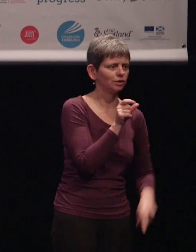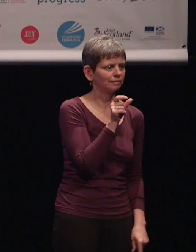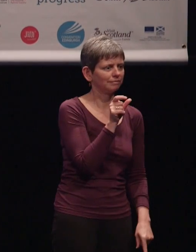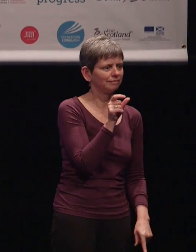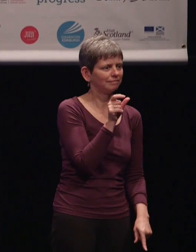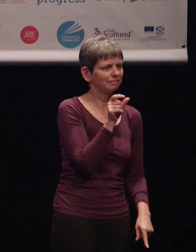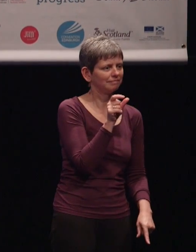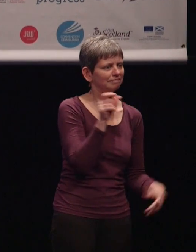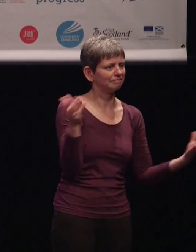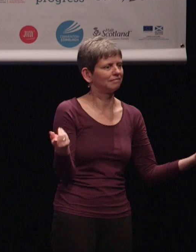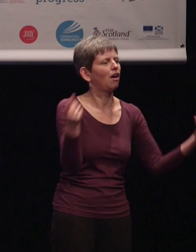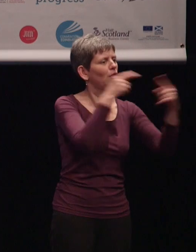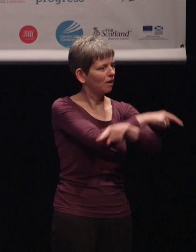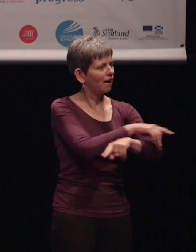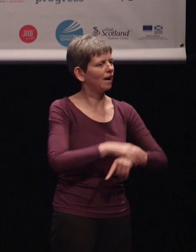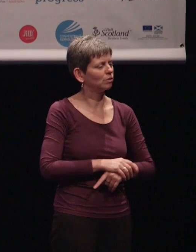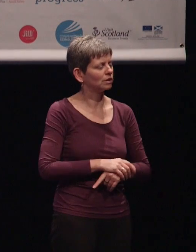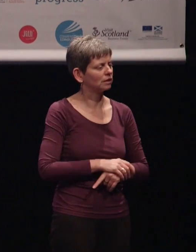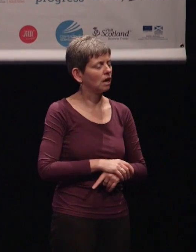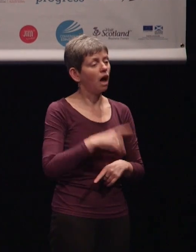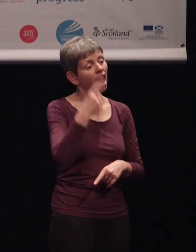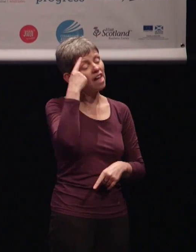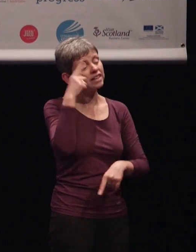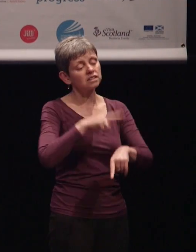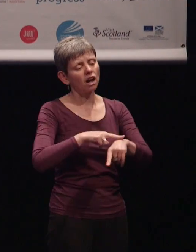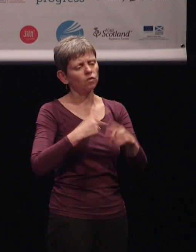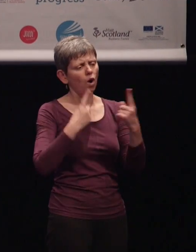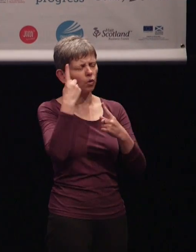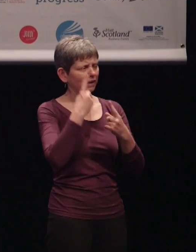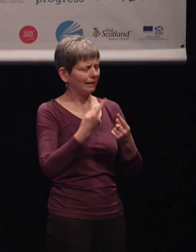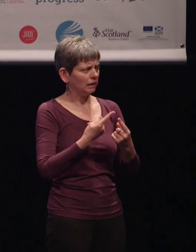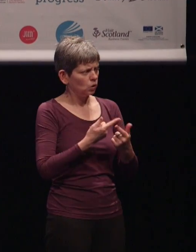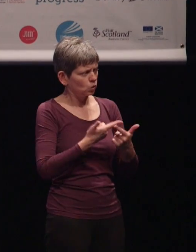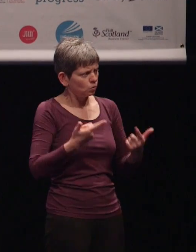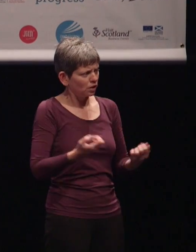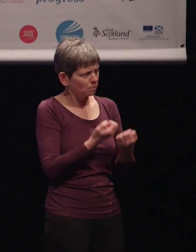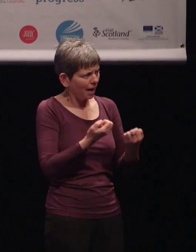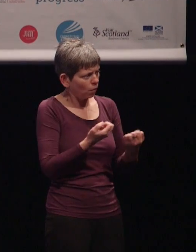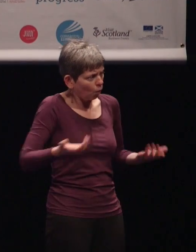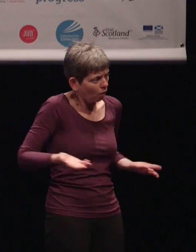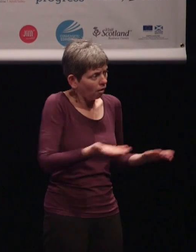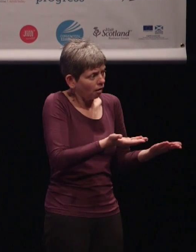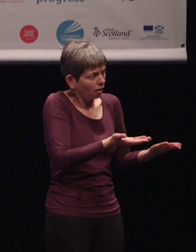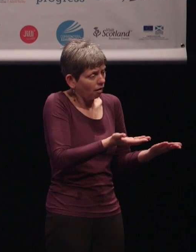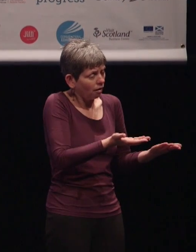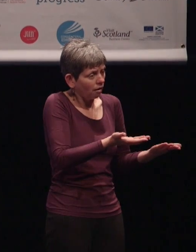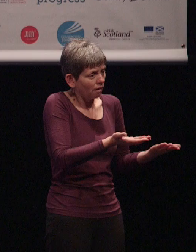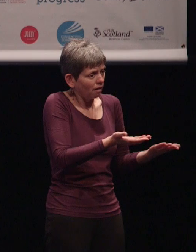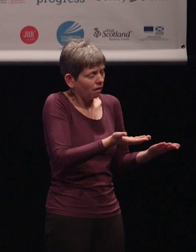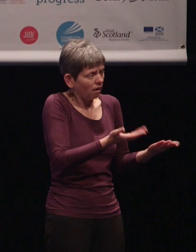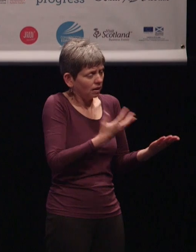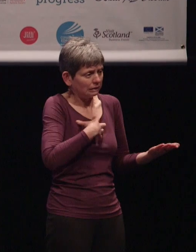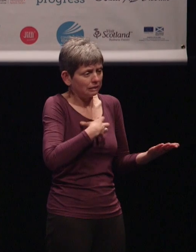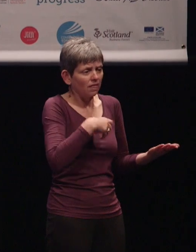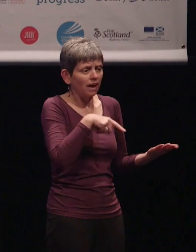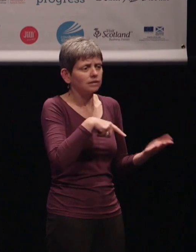of just letting go too much or giving the person too much power over things. I don't think you have to be afraid